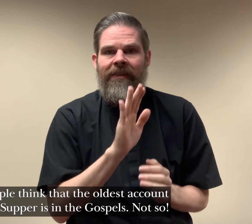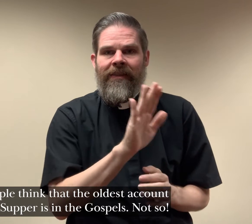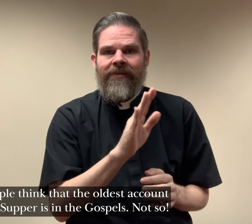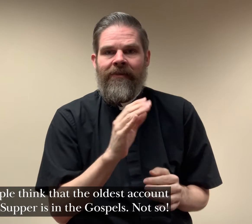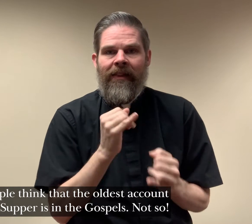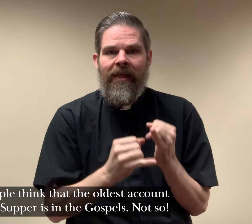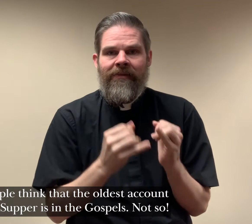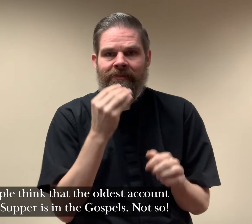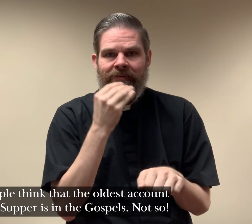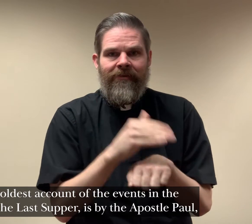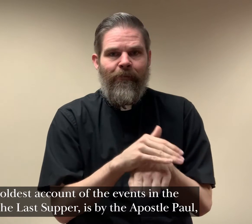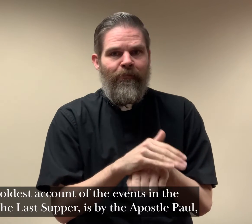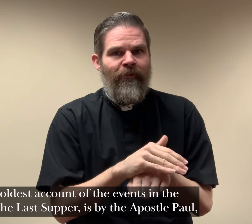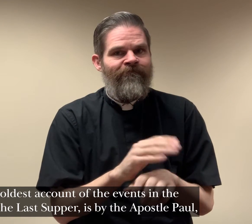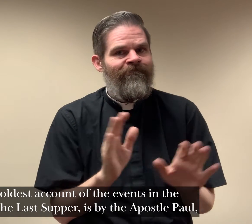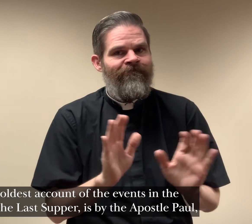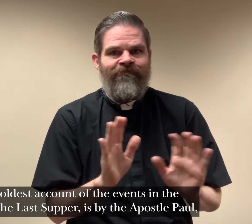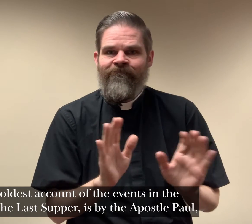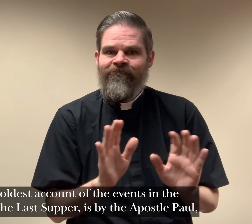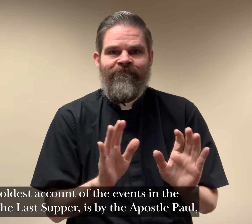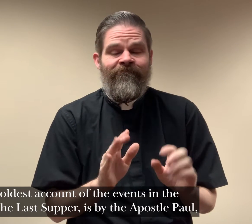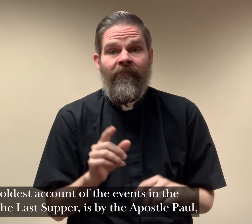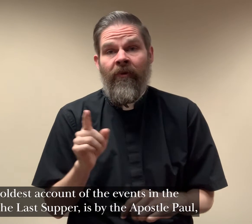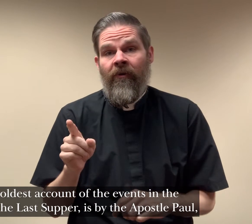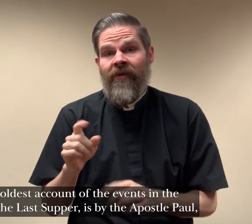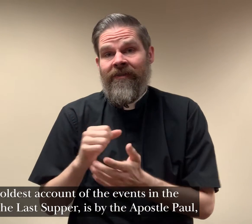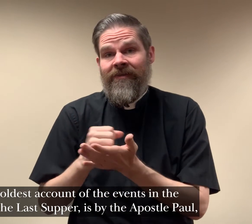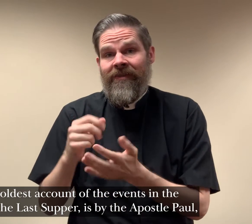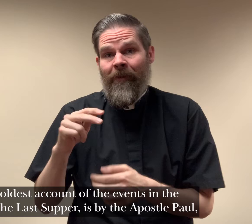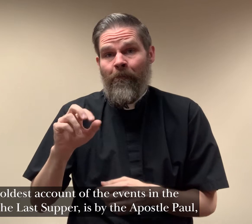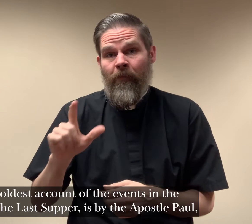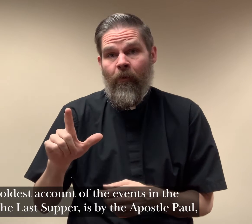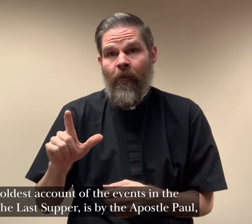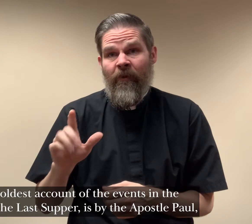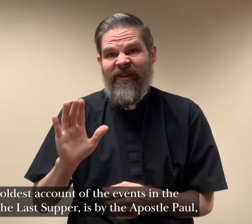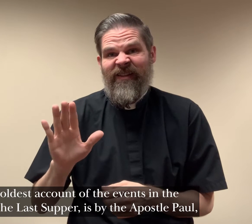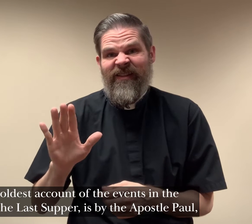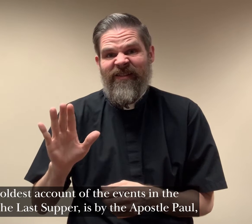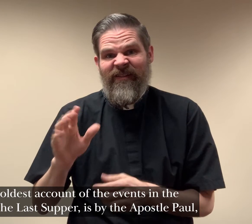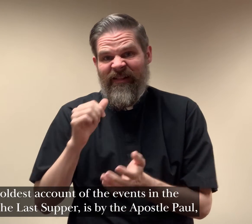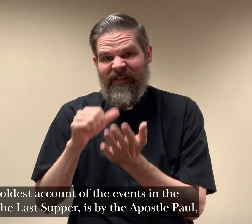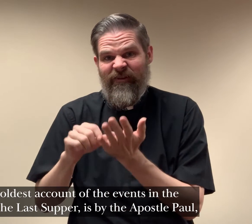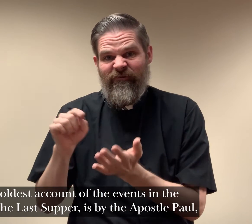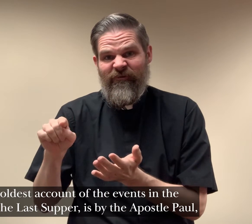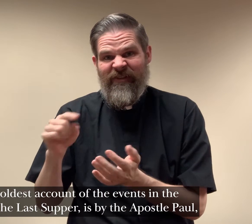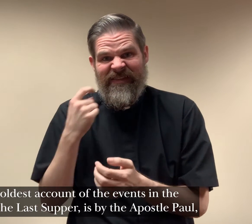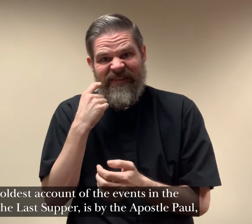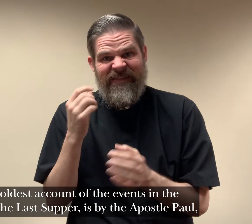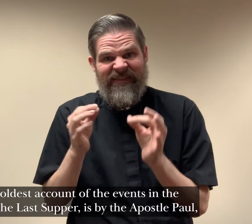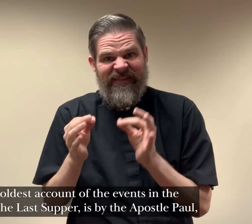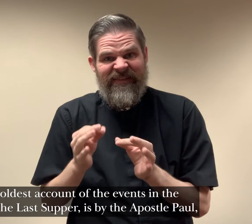Not so. Actually, the oldest account of the events in the Upper Room at the Last Supper